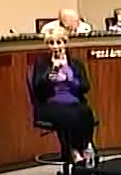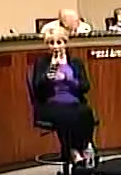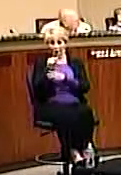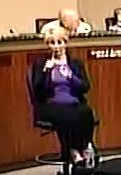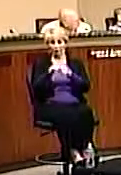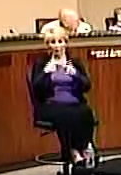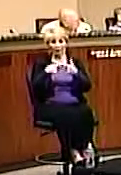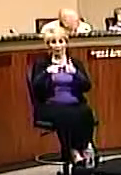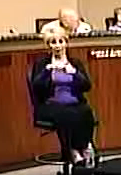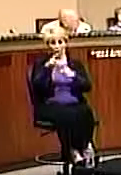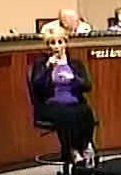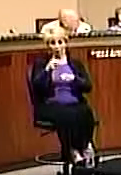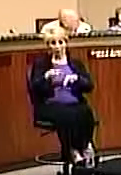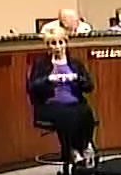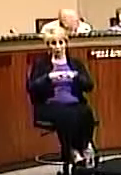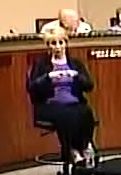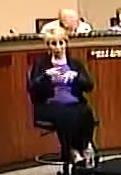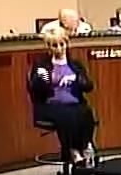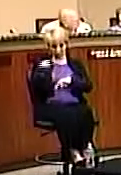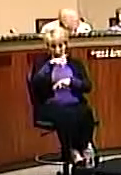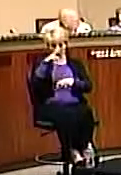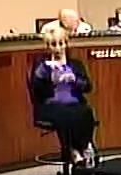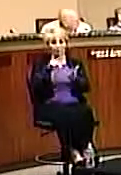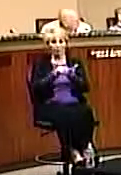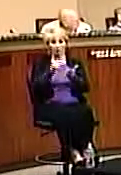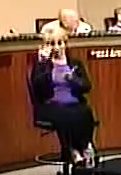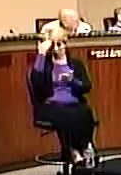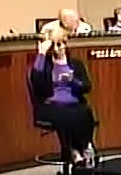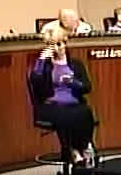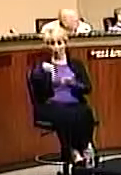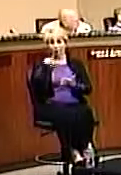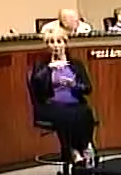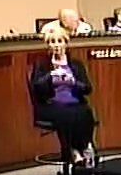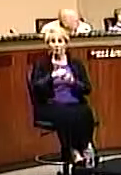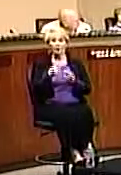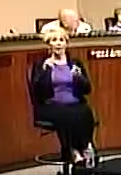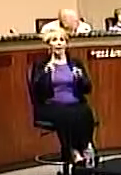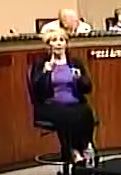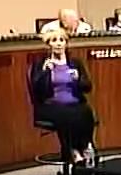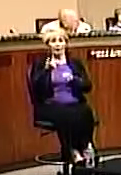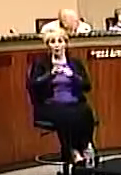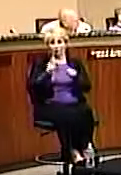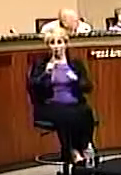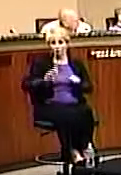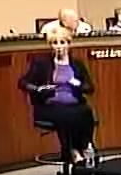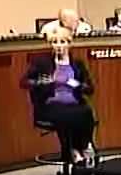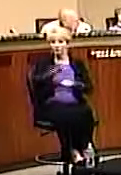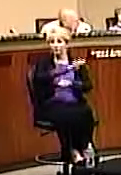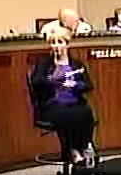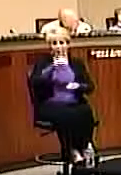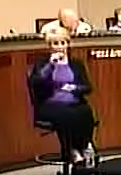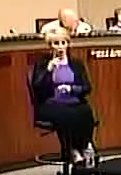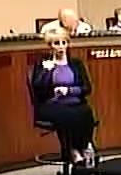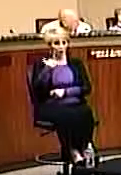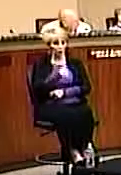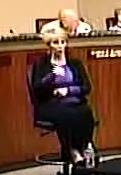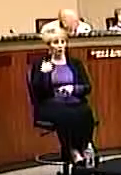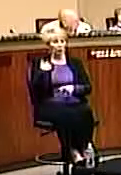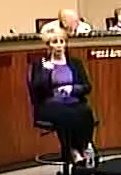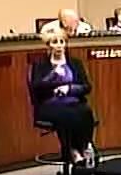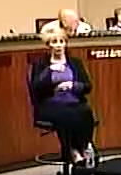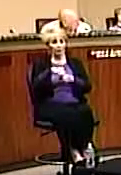rate increases. I don't have to tell you. You read the paper. It's happening everywhere. Not just us. We're in business.